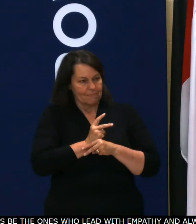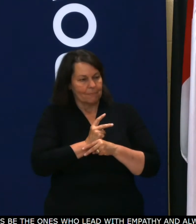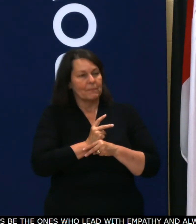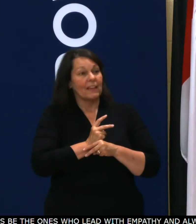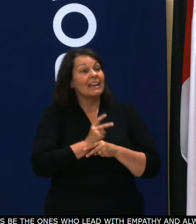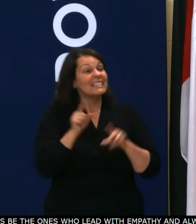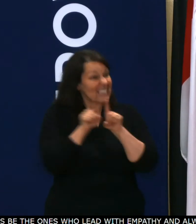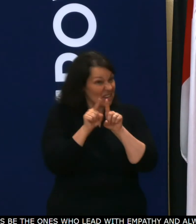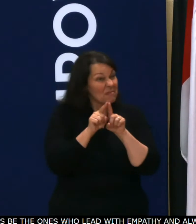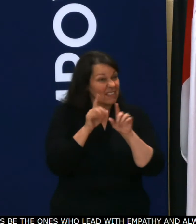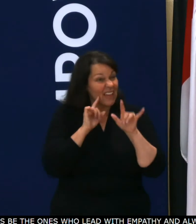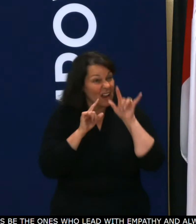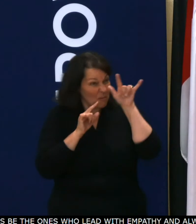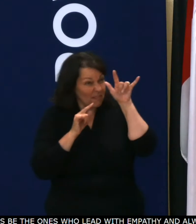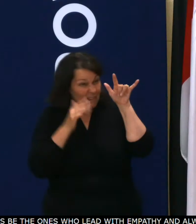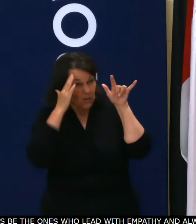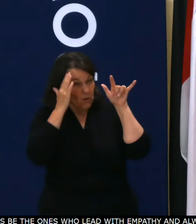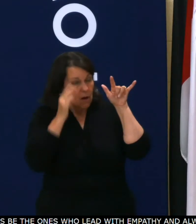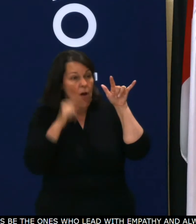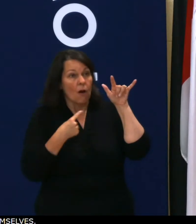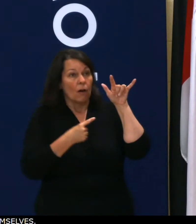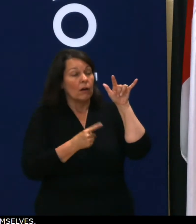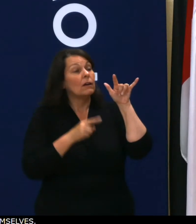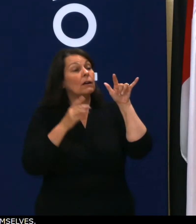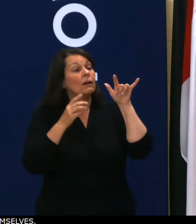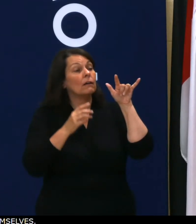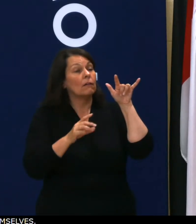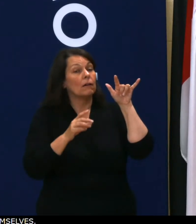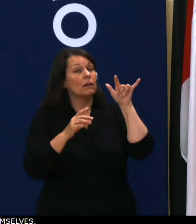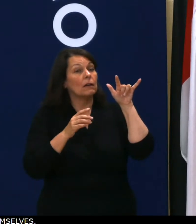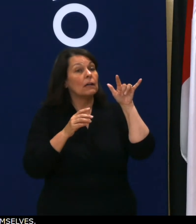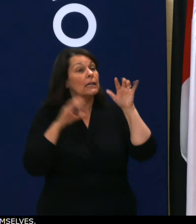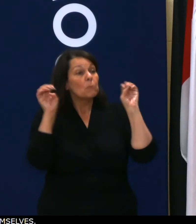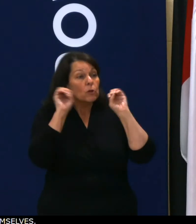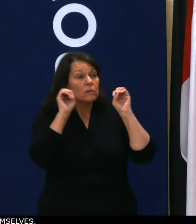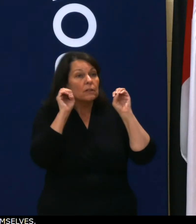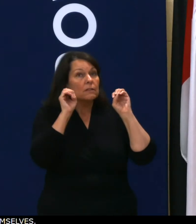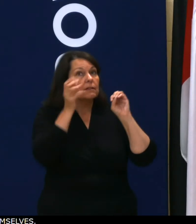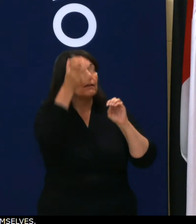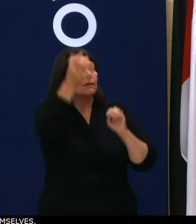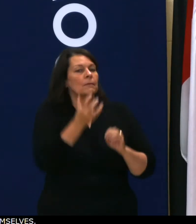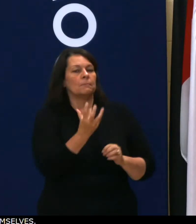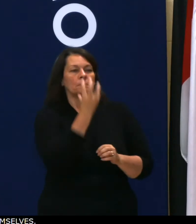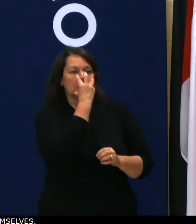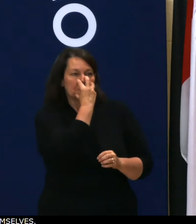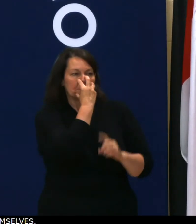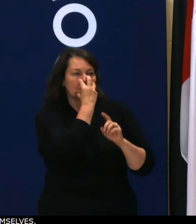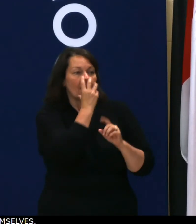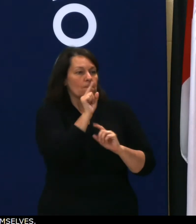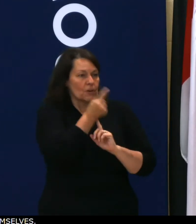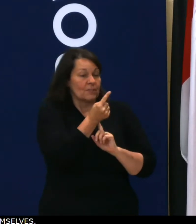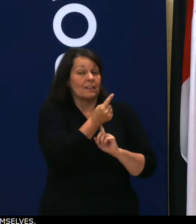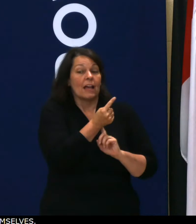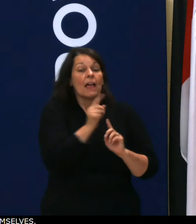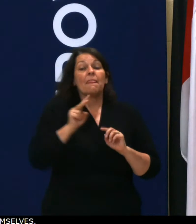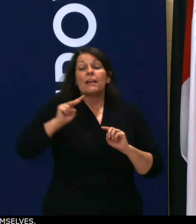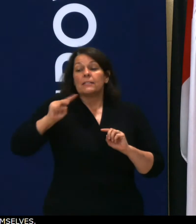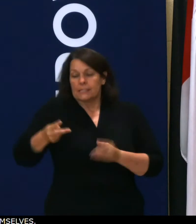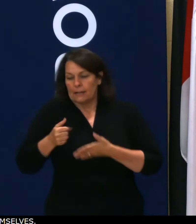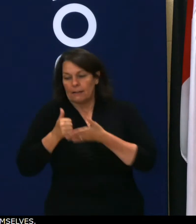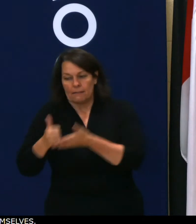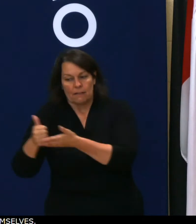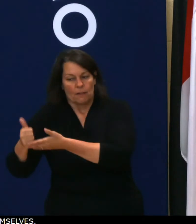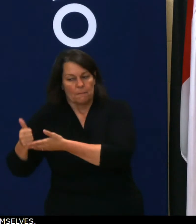they tell you to put on your own oxygen mask on first before helping others. So take time to